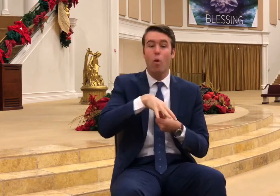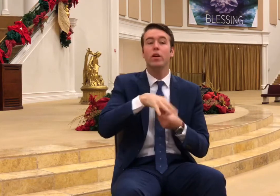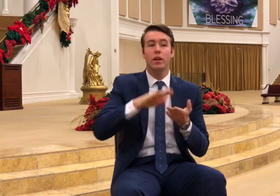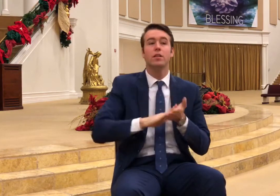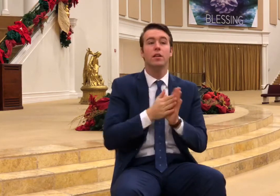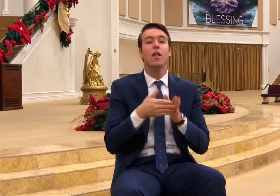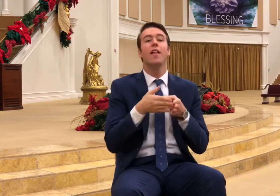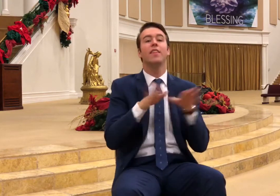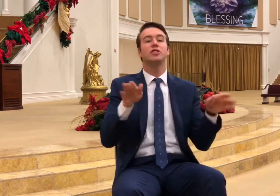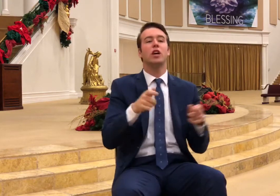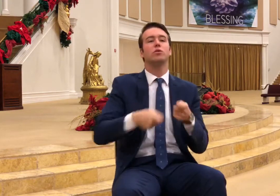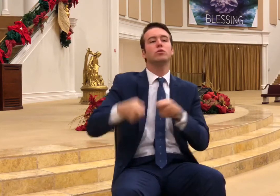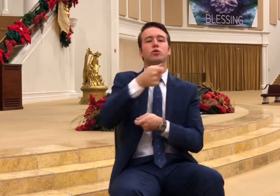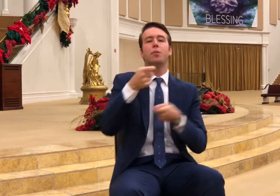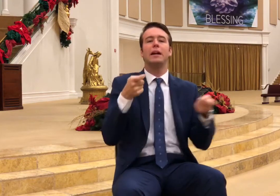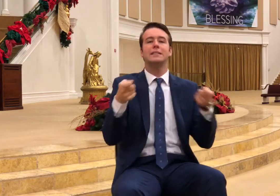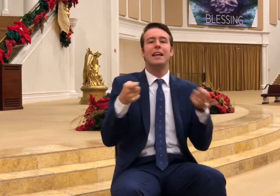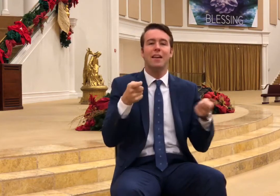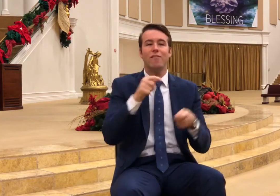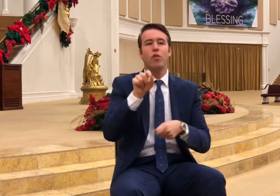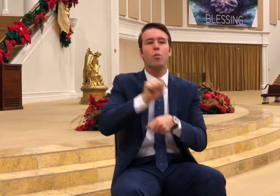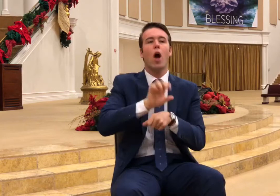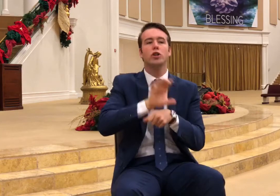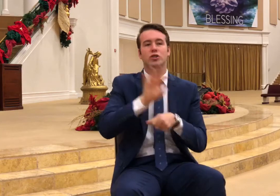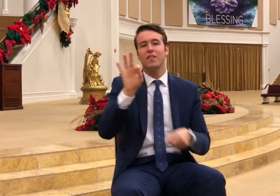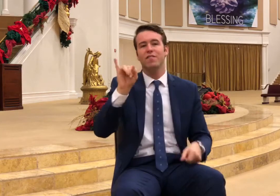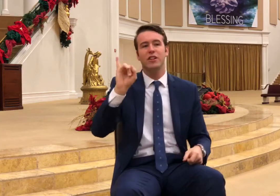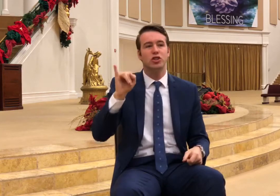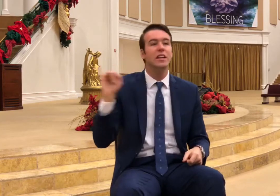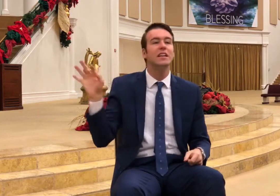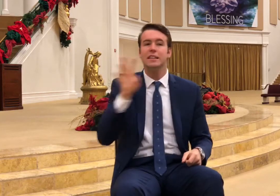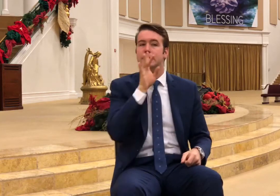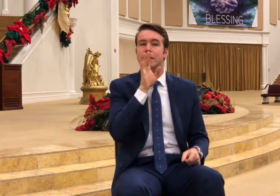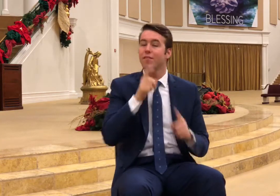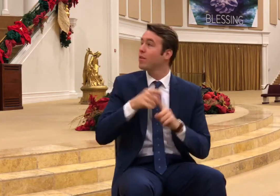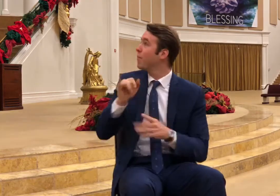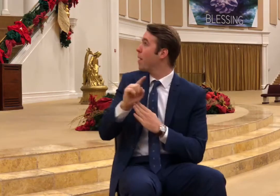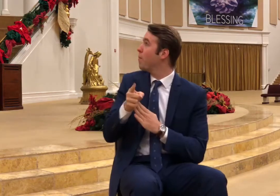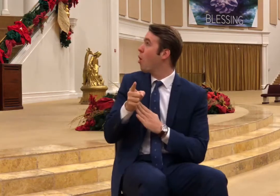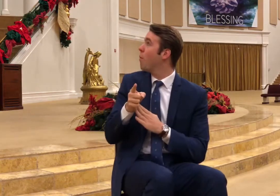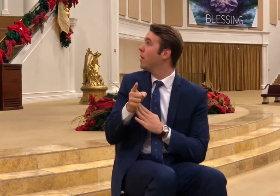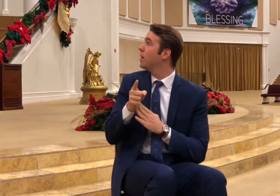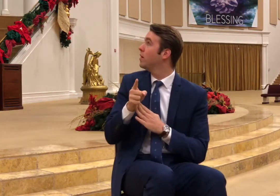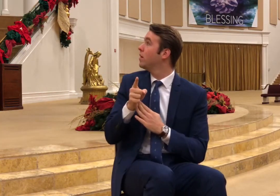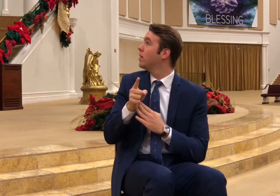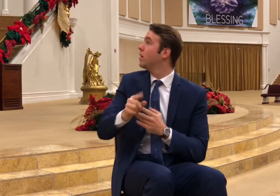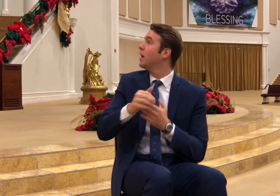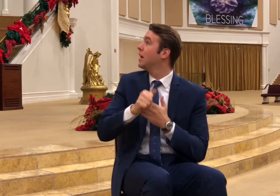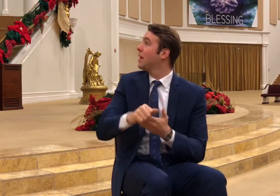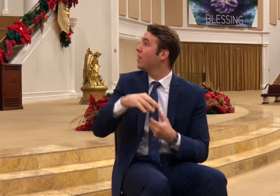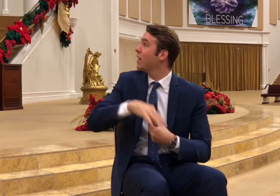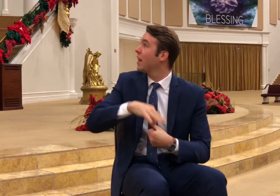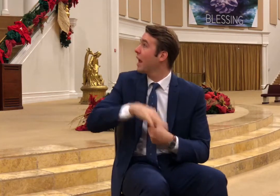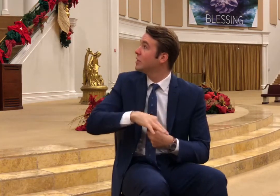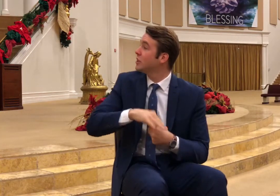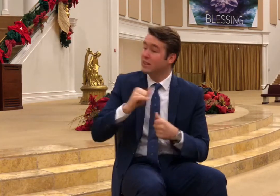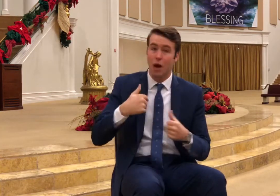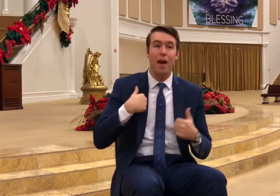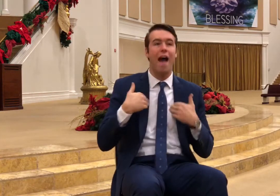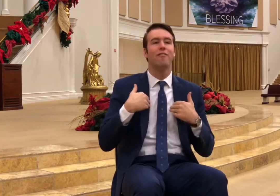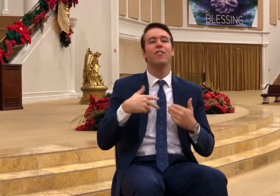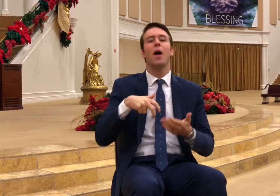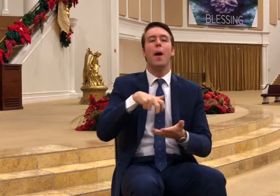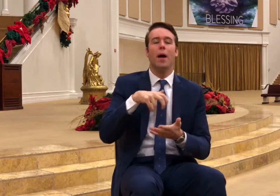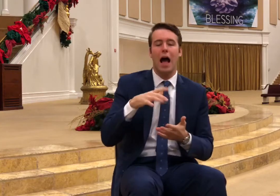the general superintendent of the Rock Church of Fiji, and he is addressing it. From that moment, he led the elections. We now have presbyters,